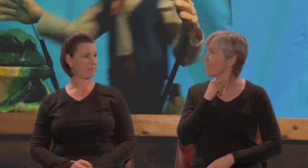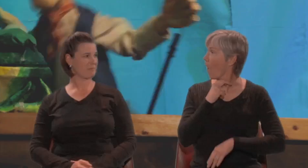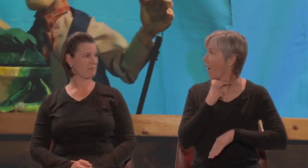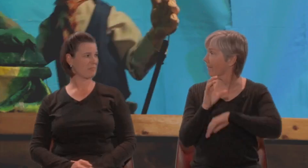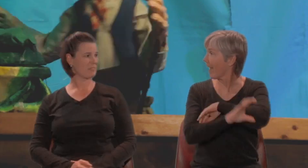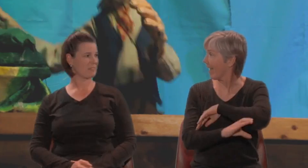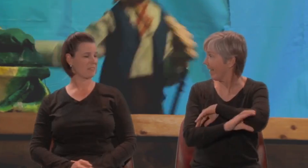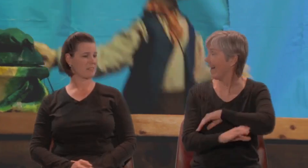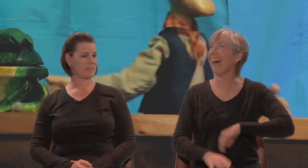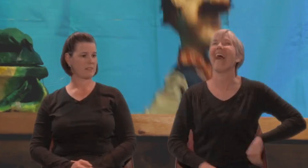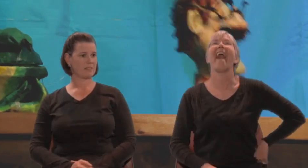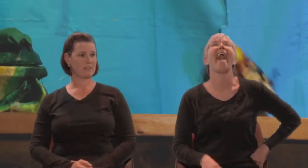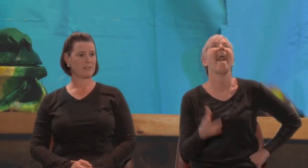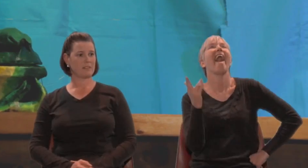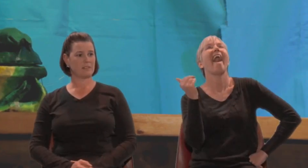Ho, ho!